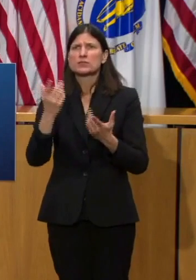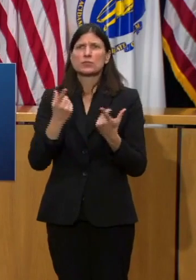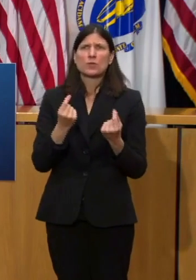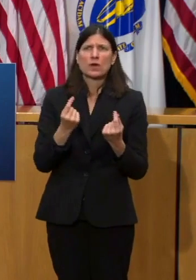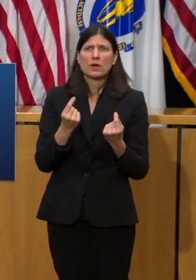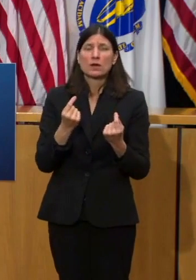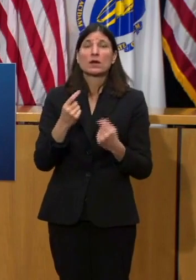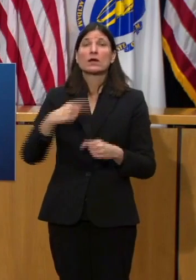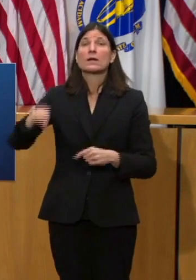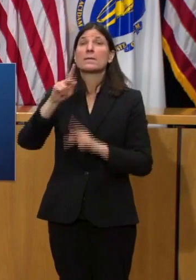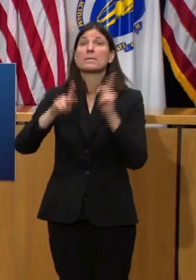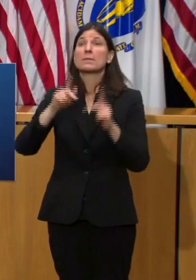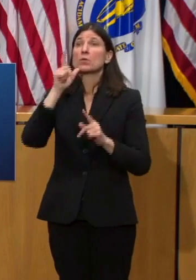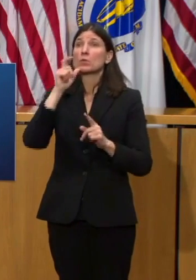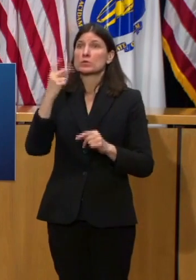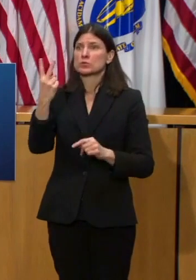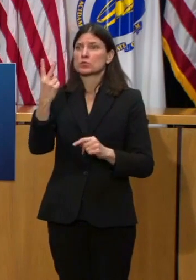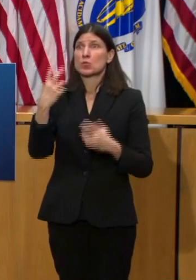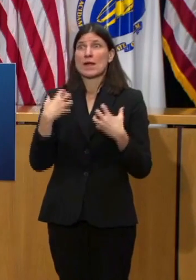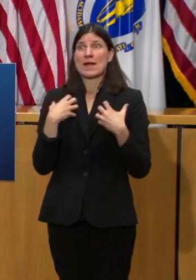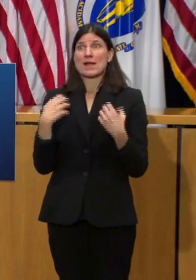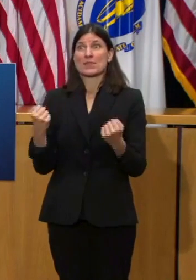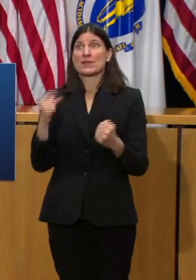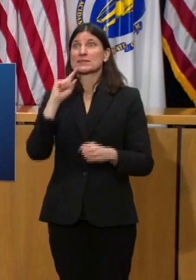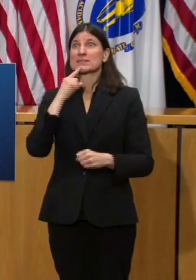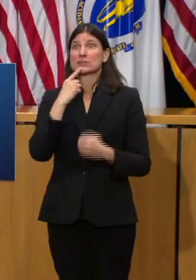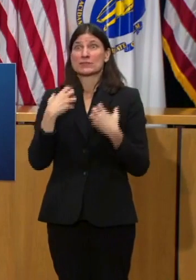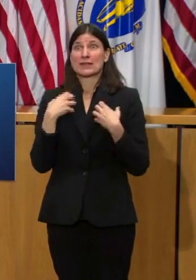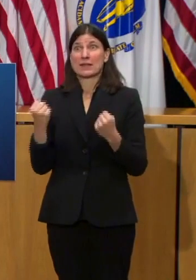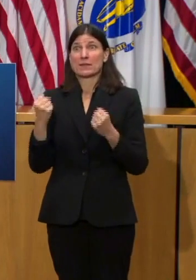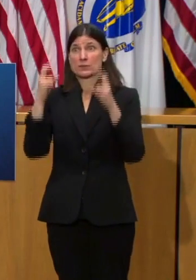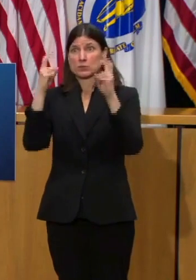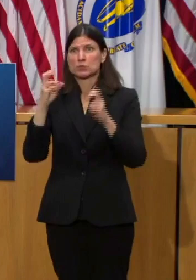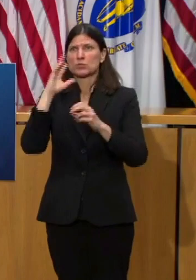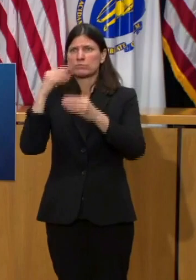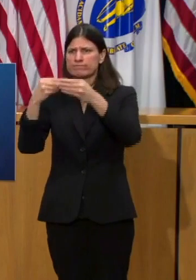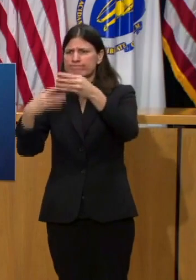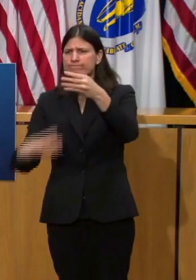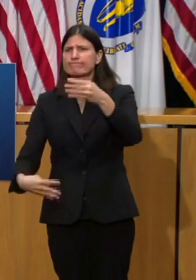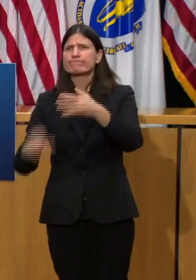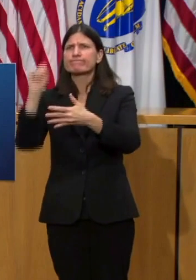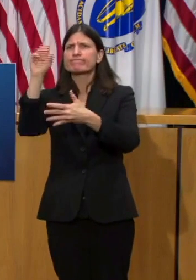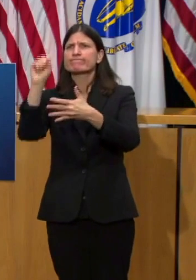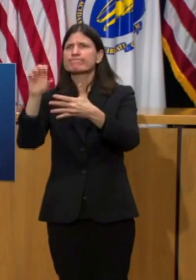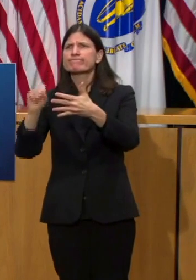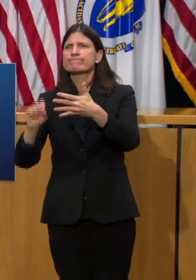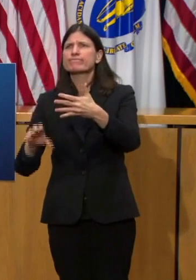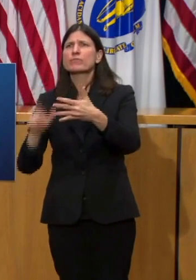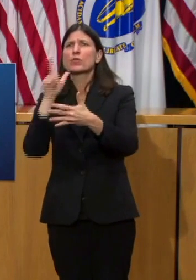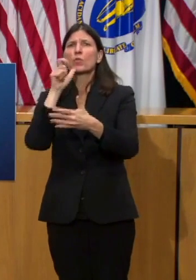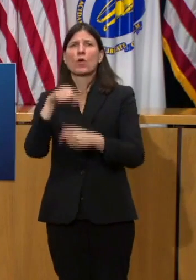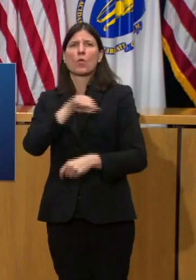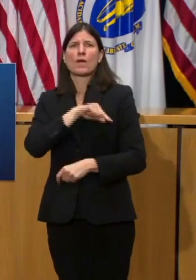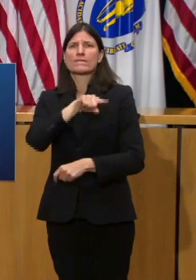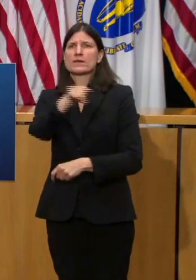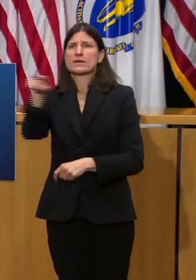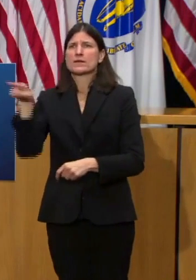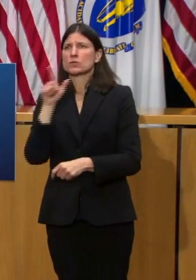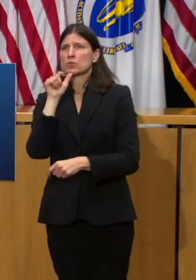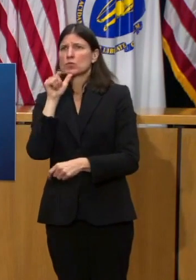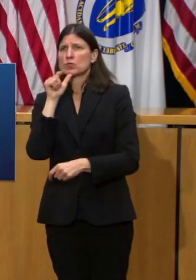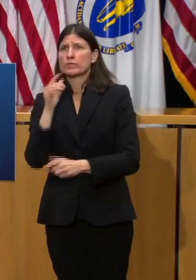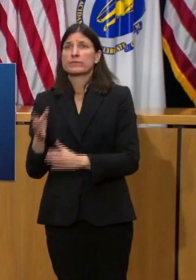of low-income and affordable public and private housing, and give some insight on funding to support vaccination in historically